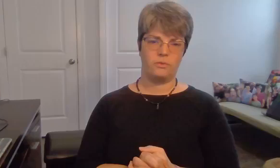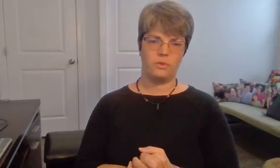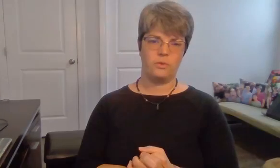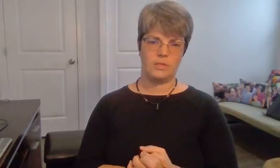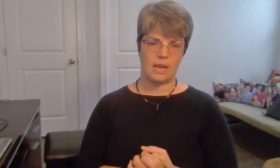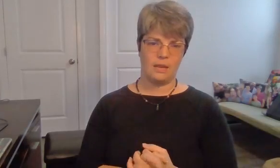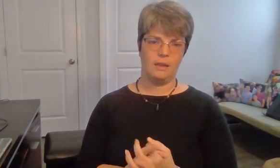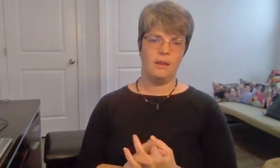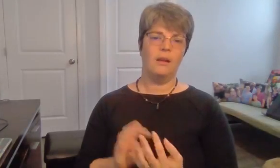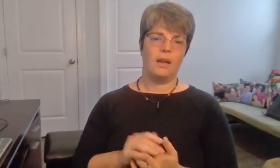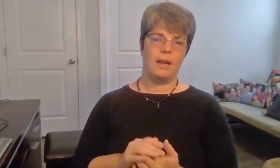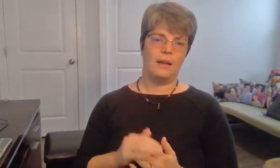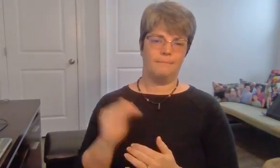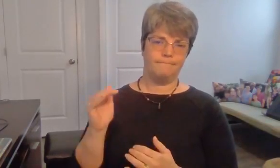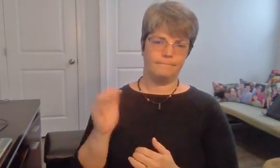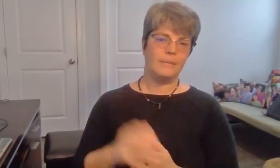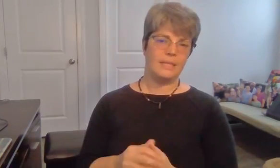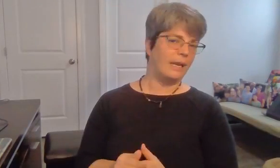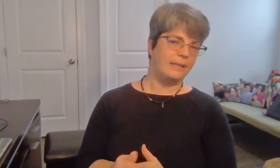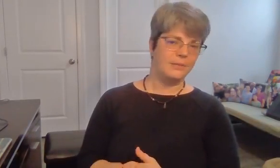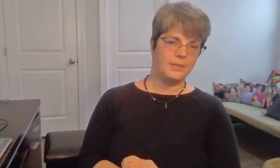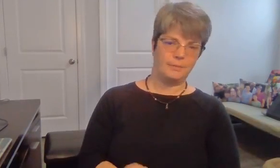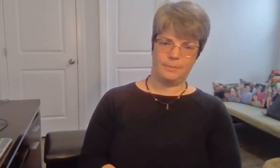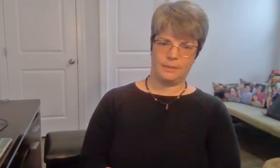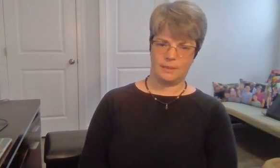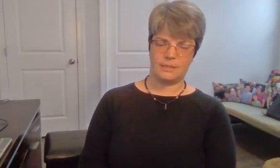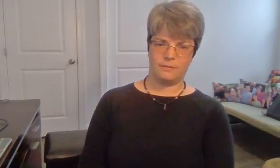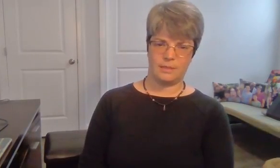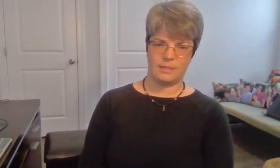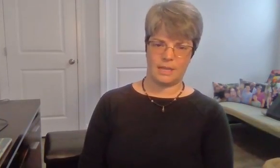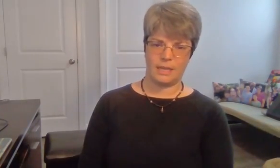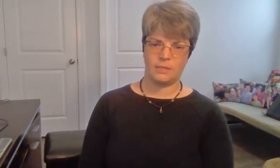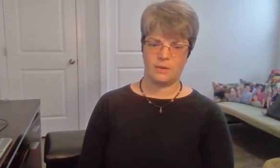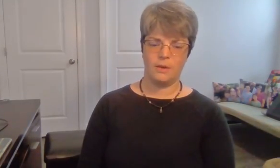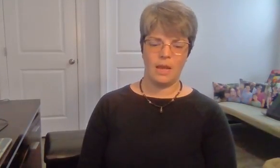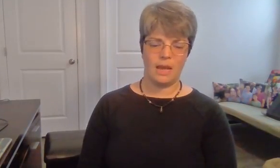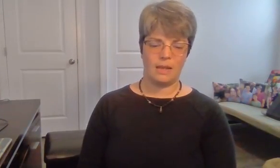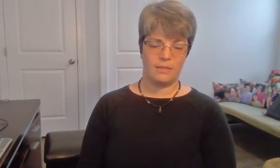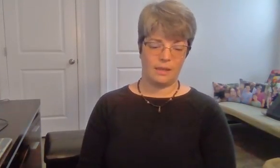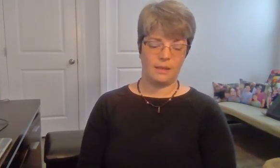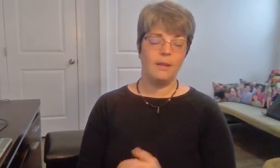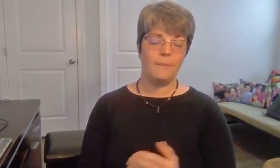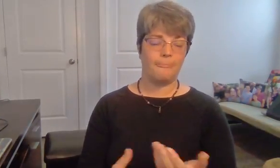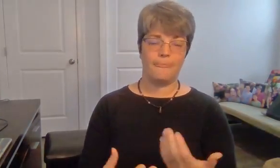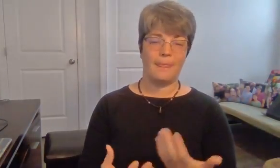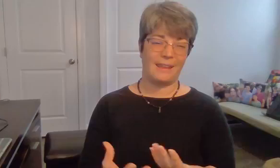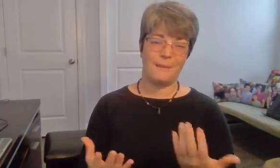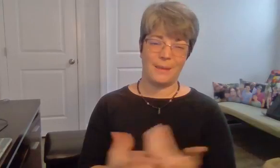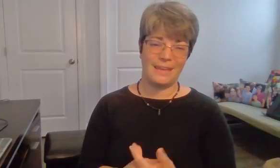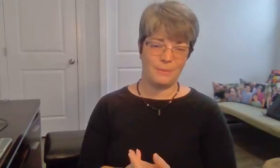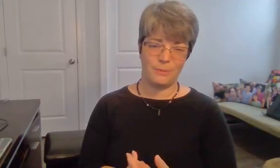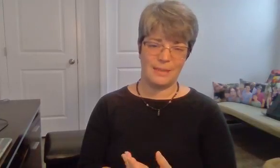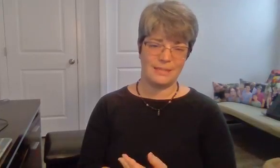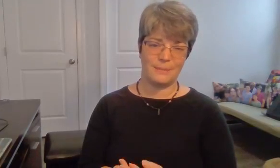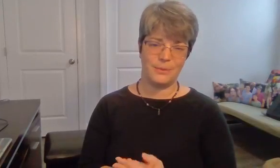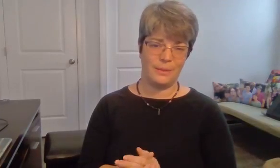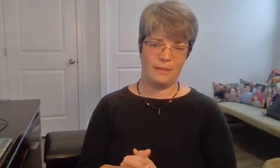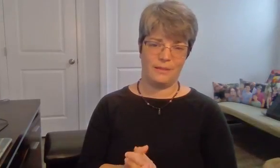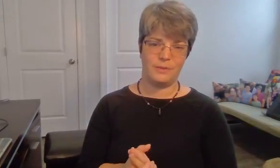who sign is heightened because of the signing. So, and I think, like again, both my kids absolutely love to